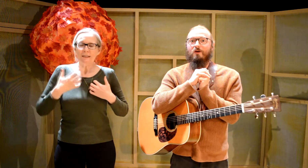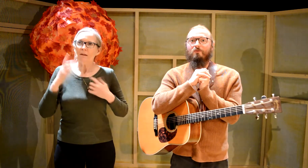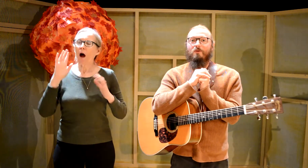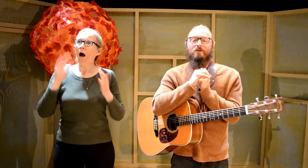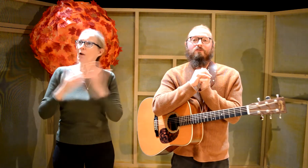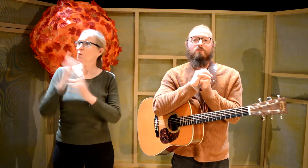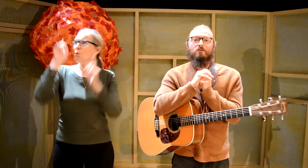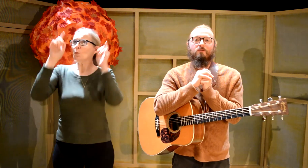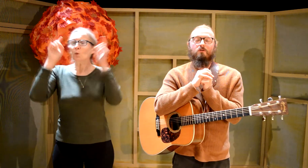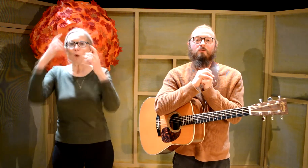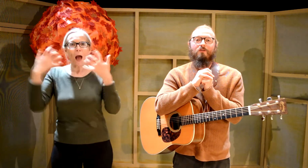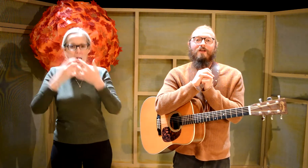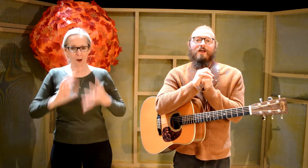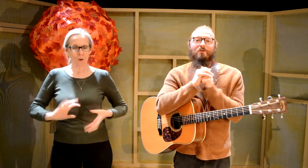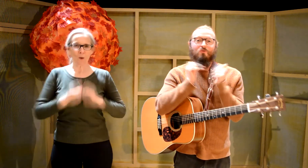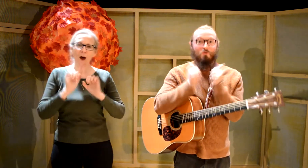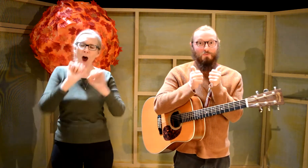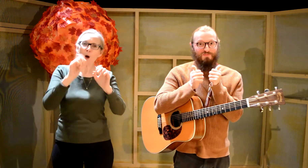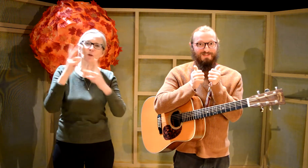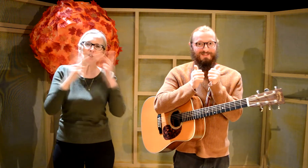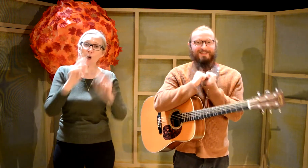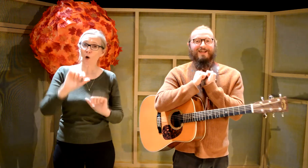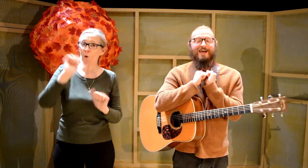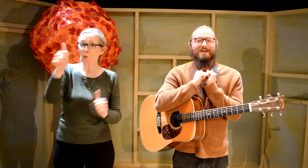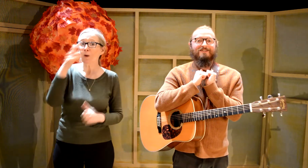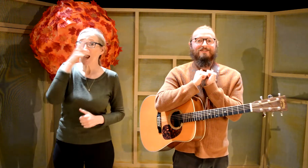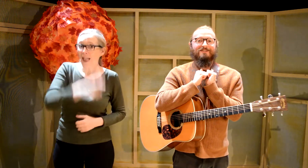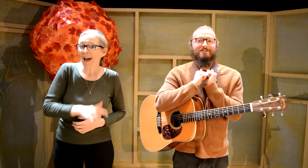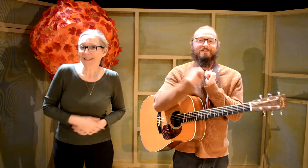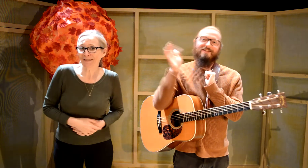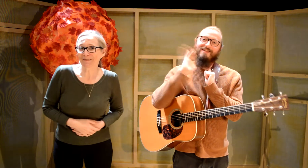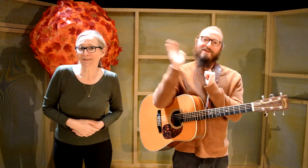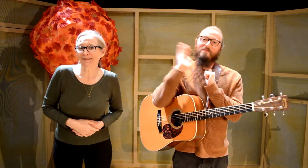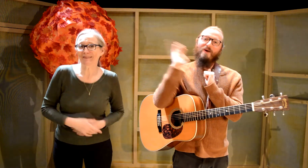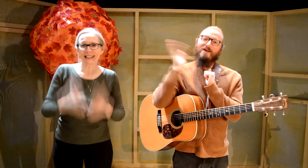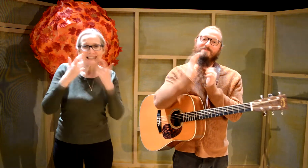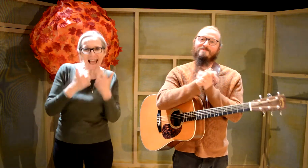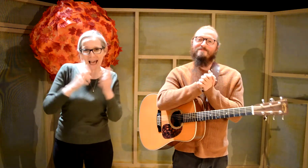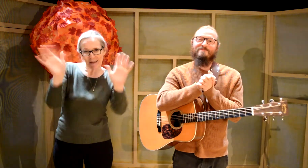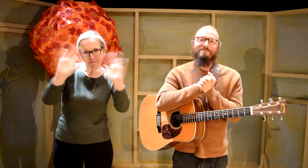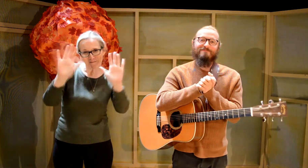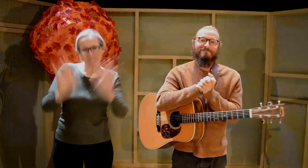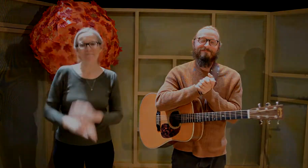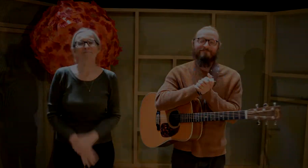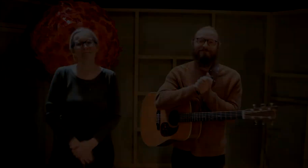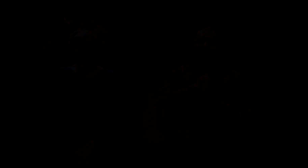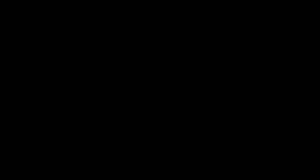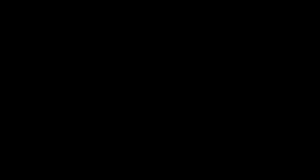ideas of how to write songs. Good luck with it, and take care. Bye.